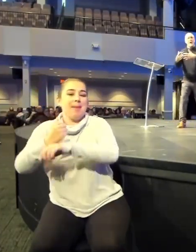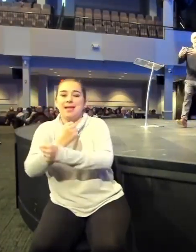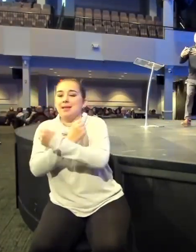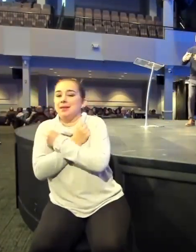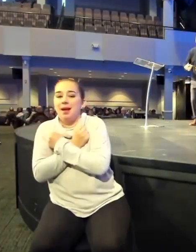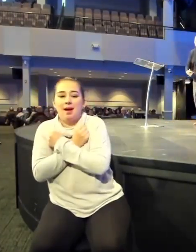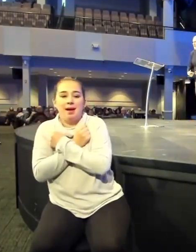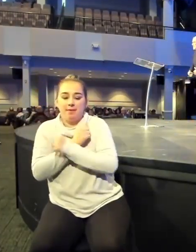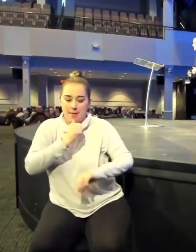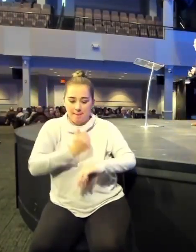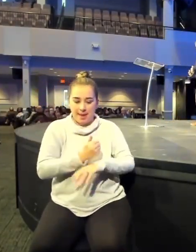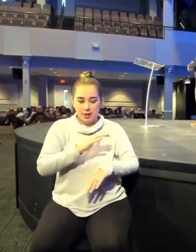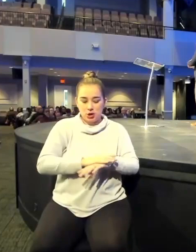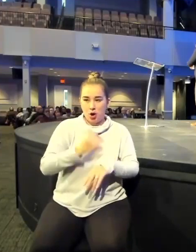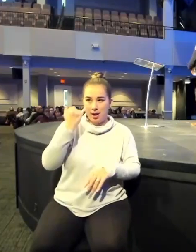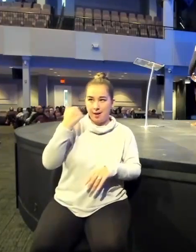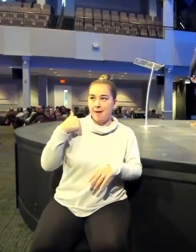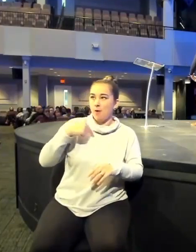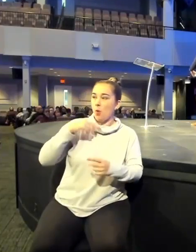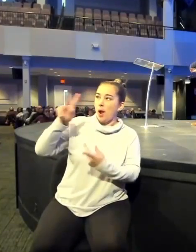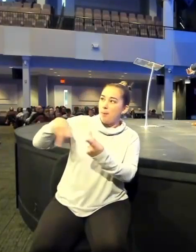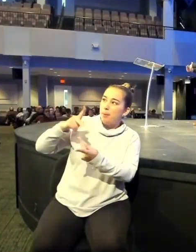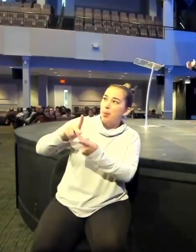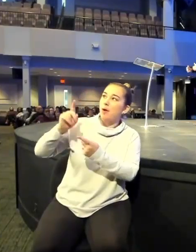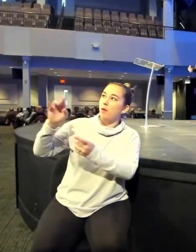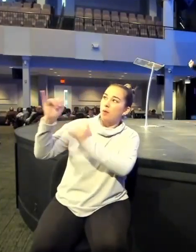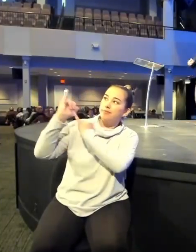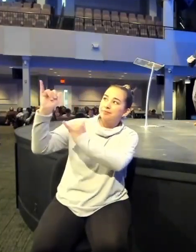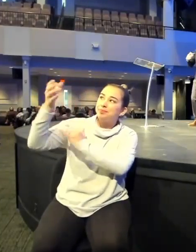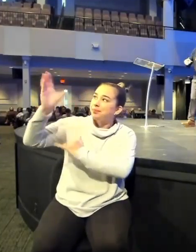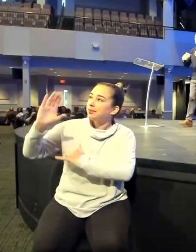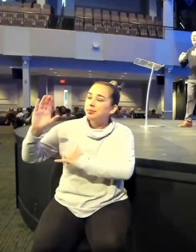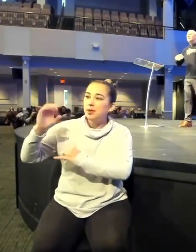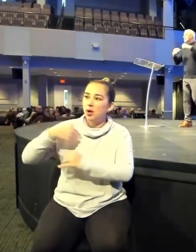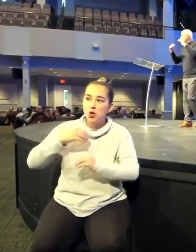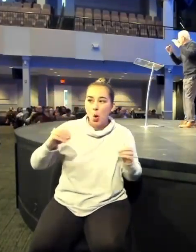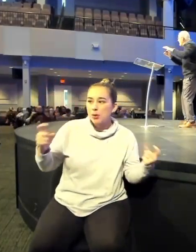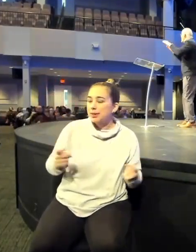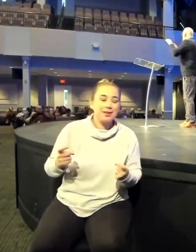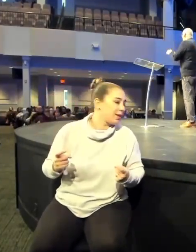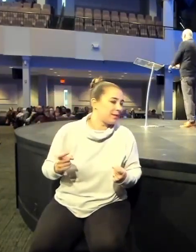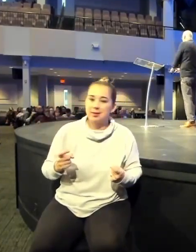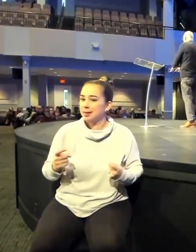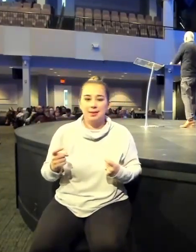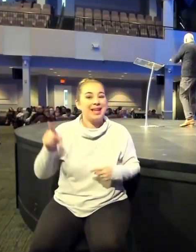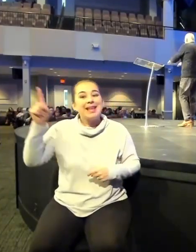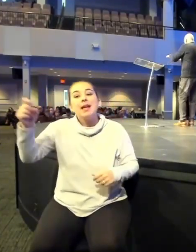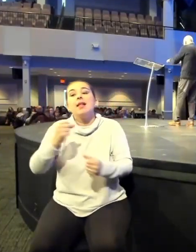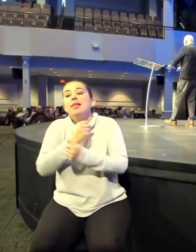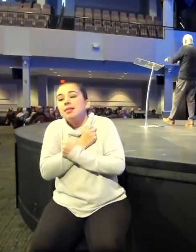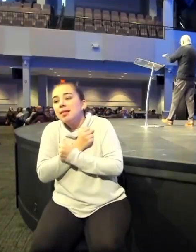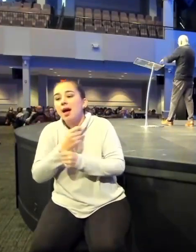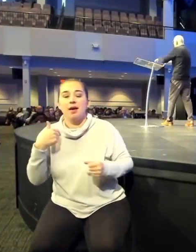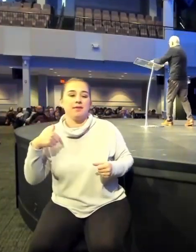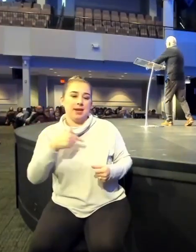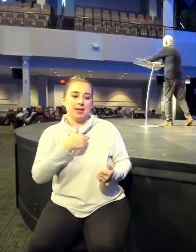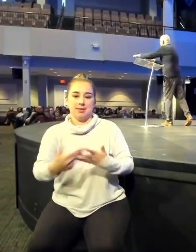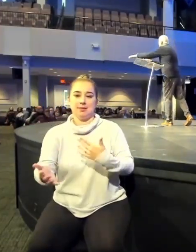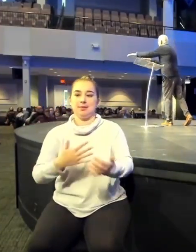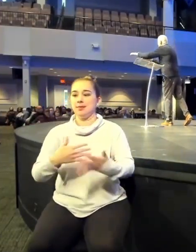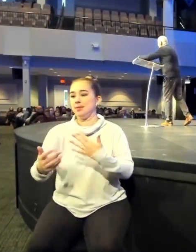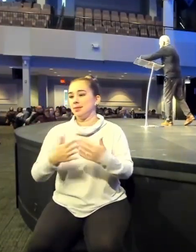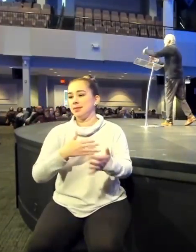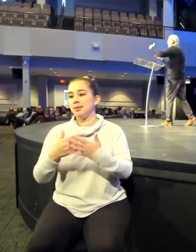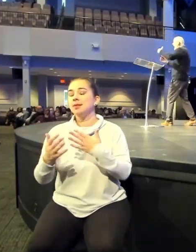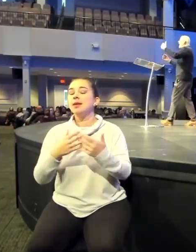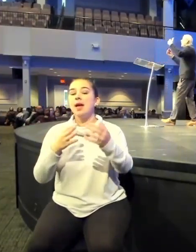our godliness or on our perfection or sinlessness. God loved us and demonstrated, acted out his